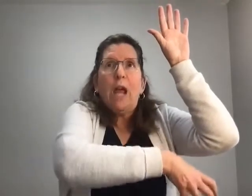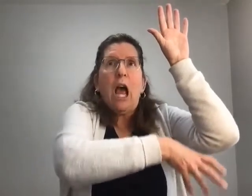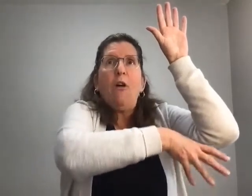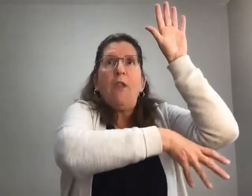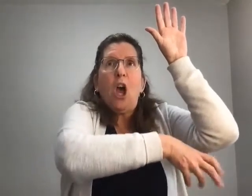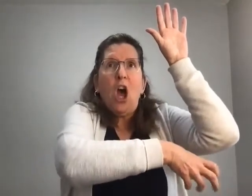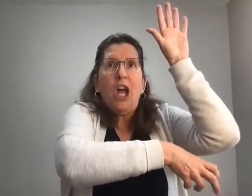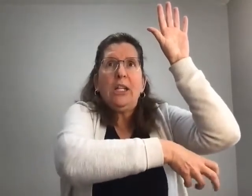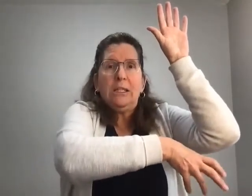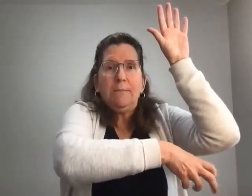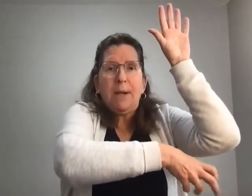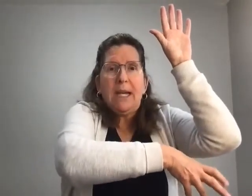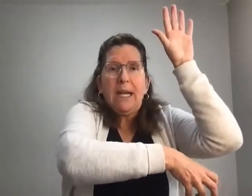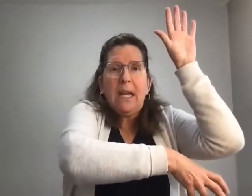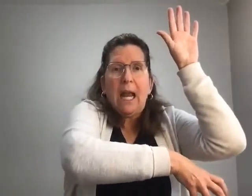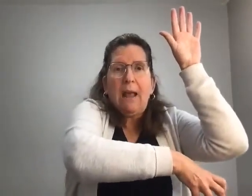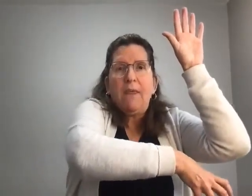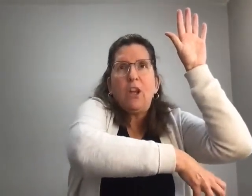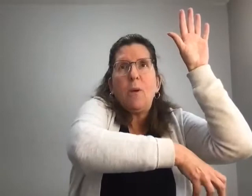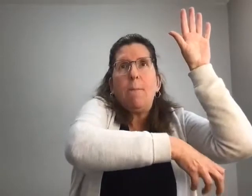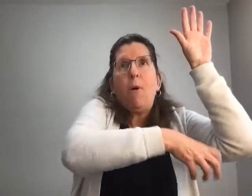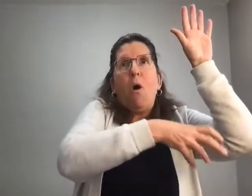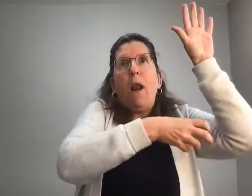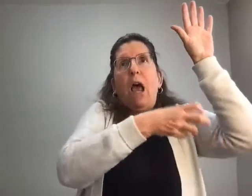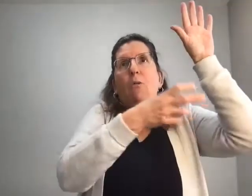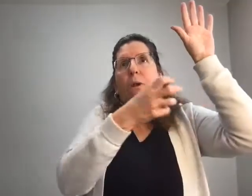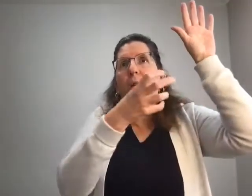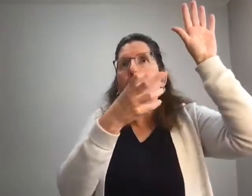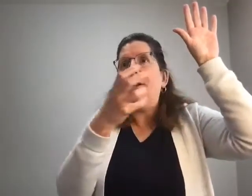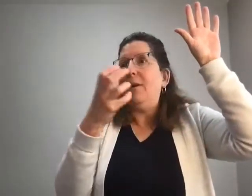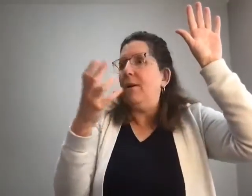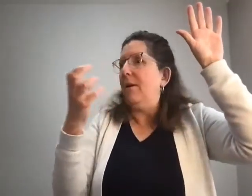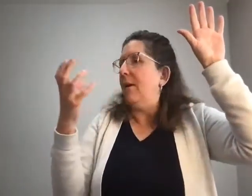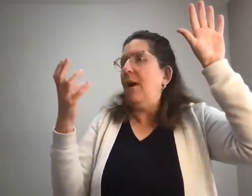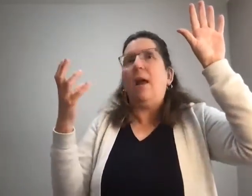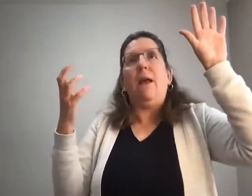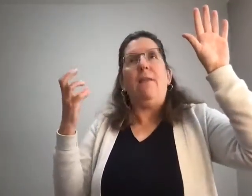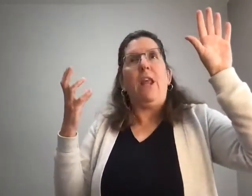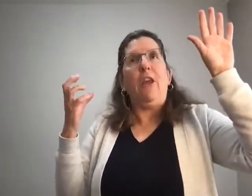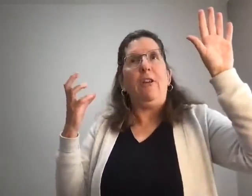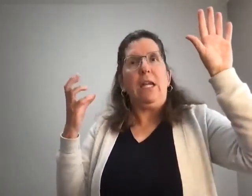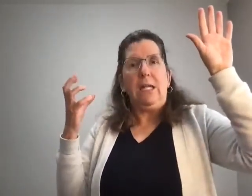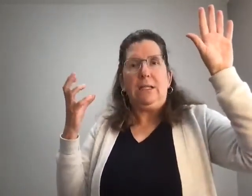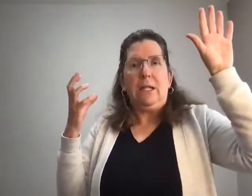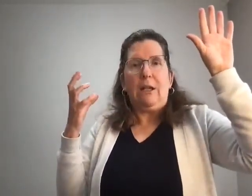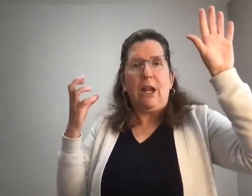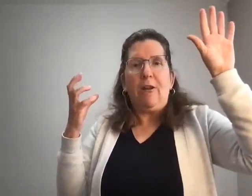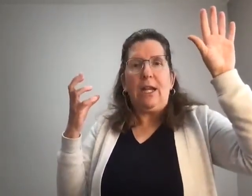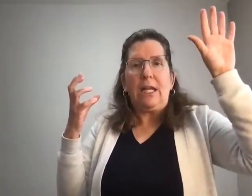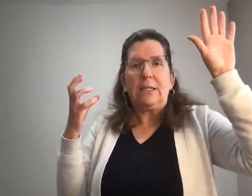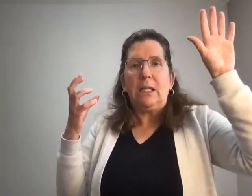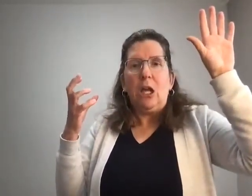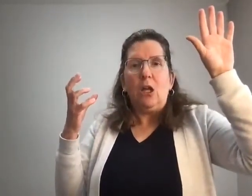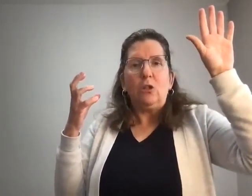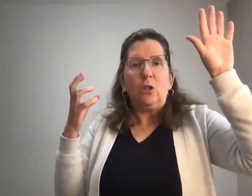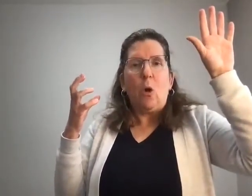now the heart is beating, and then you pull out, and there it is. So